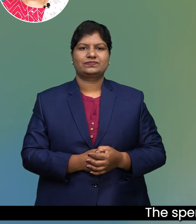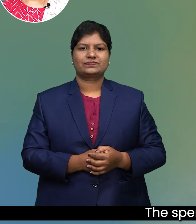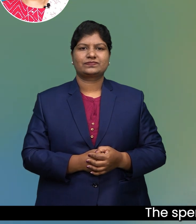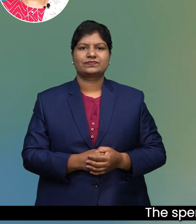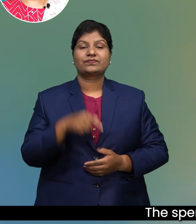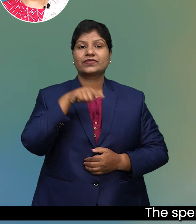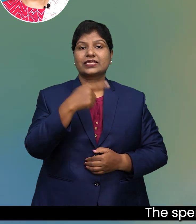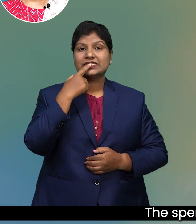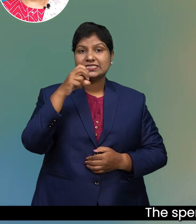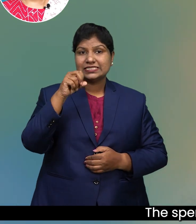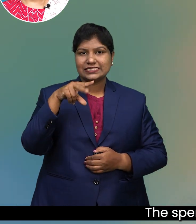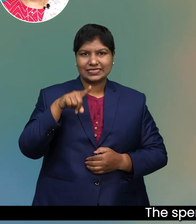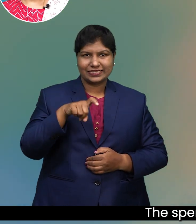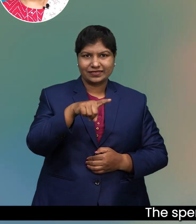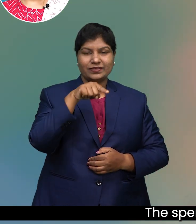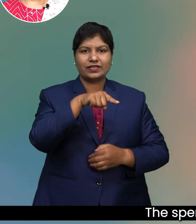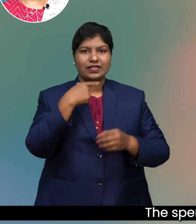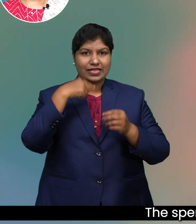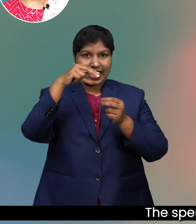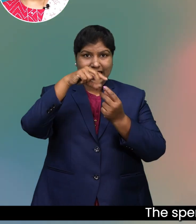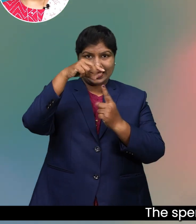The sperm head is elongated